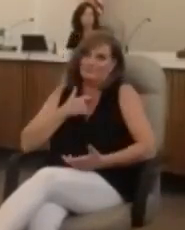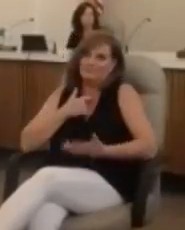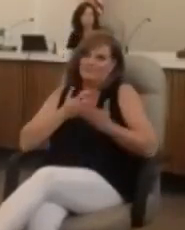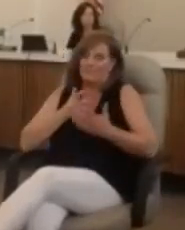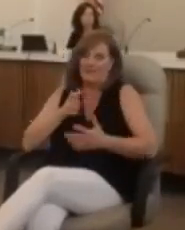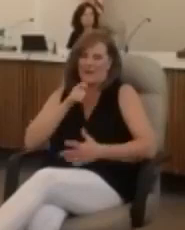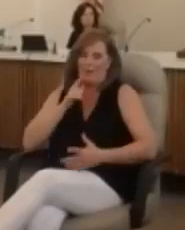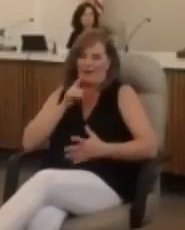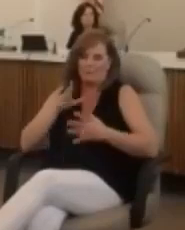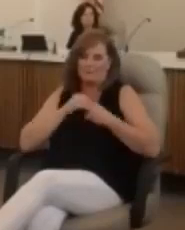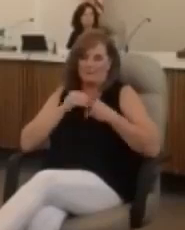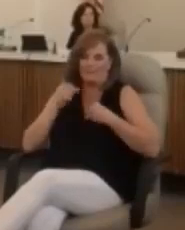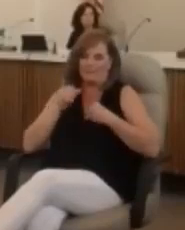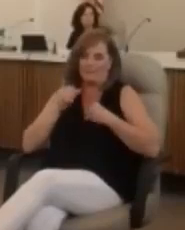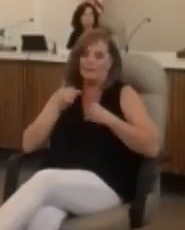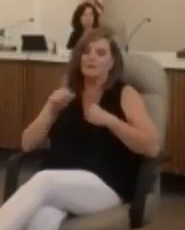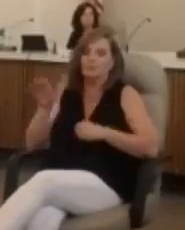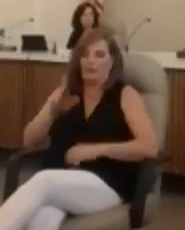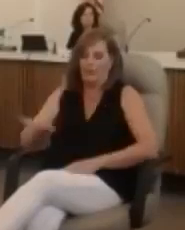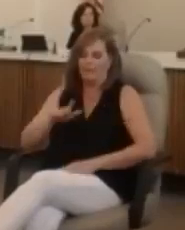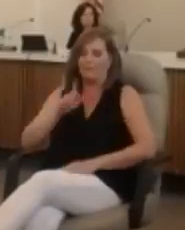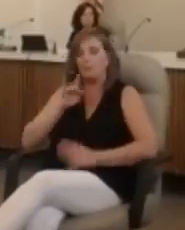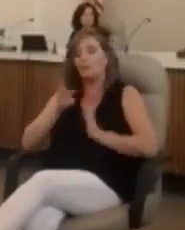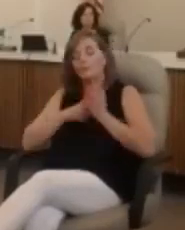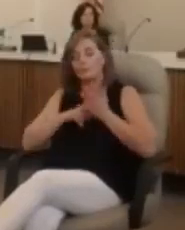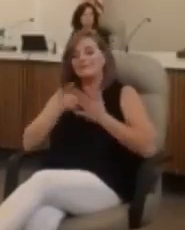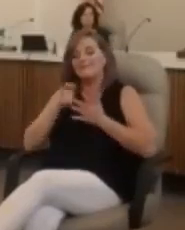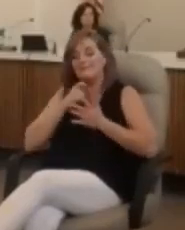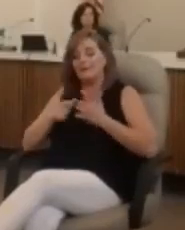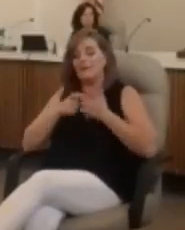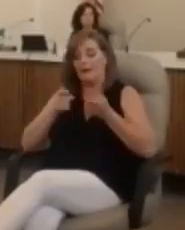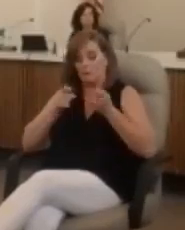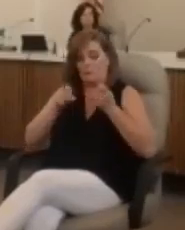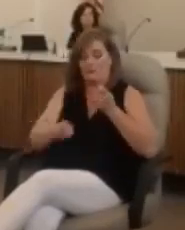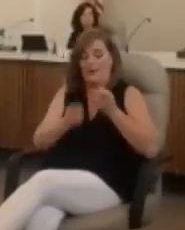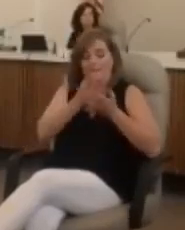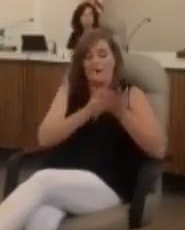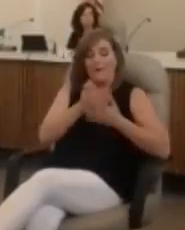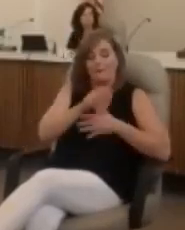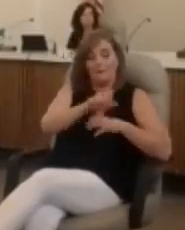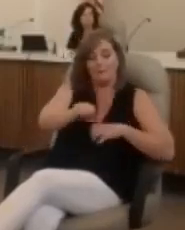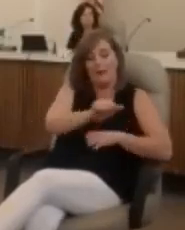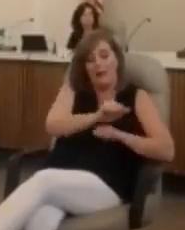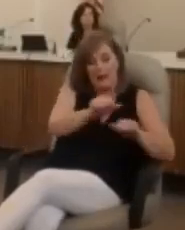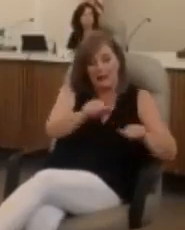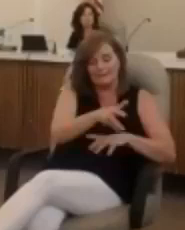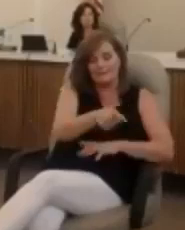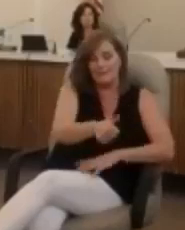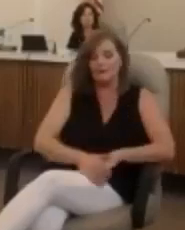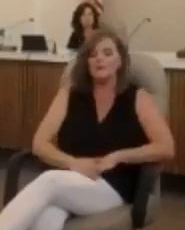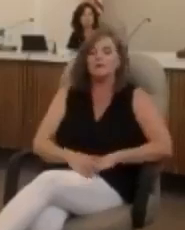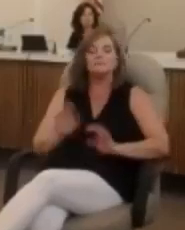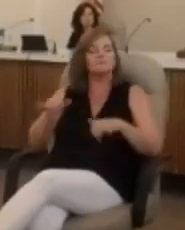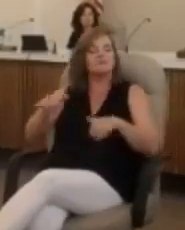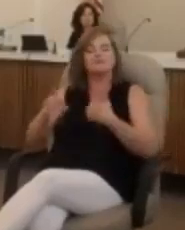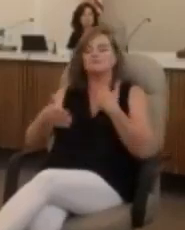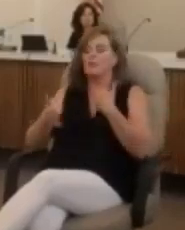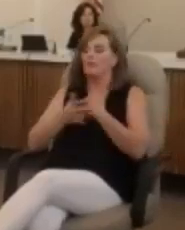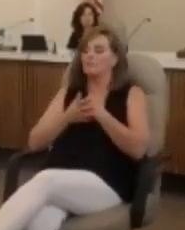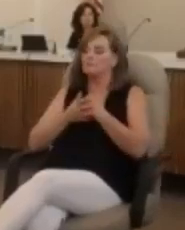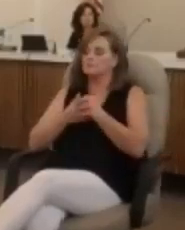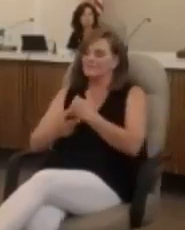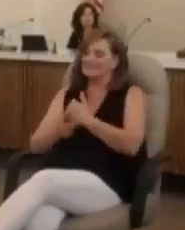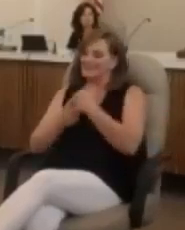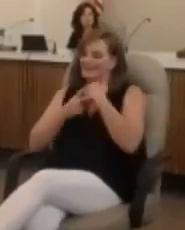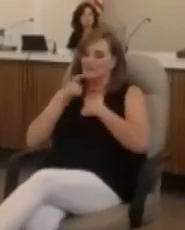that means then is they're in control of that portion of land. There is still a conservation easement on it, so there can't